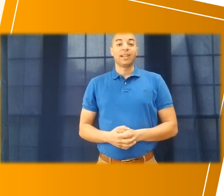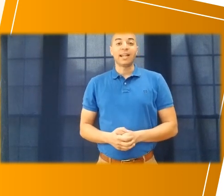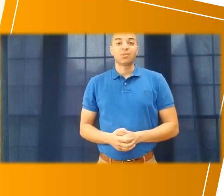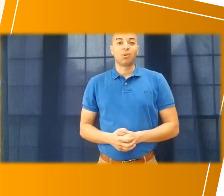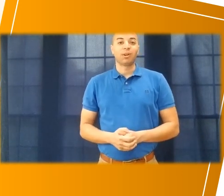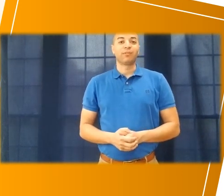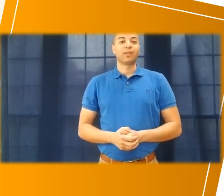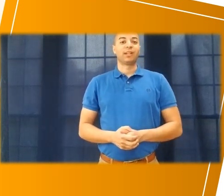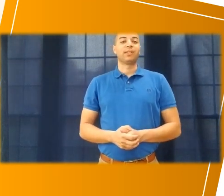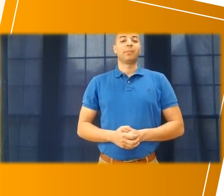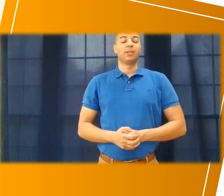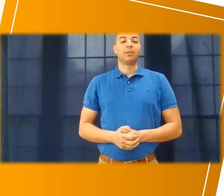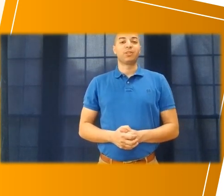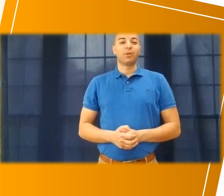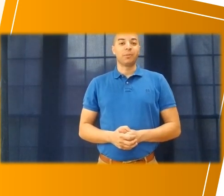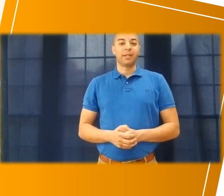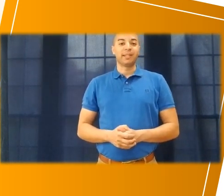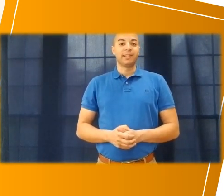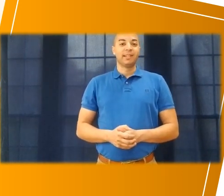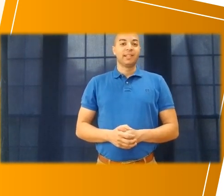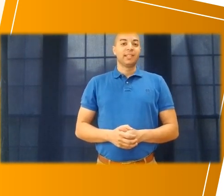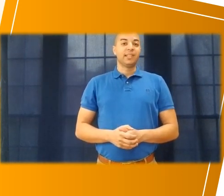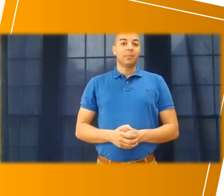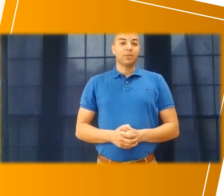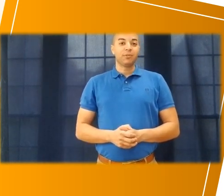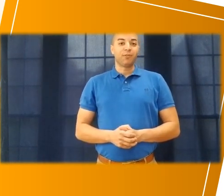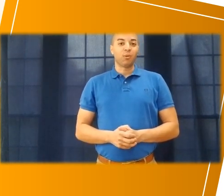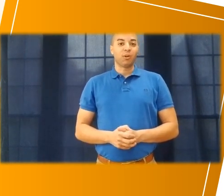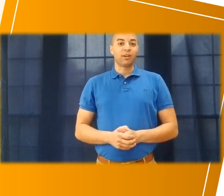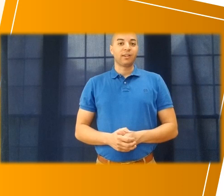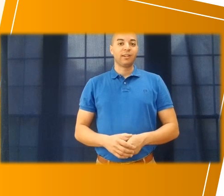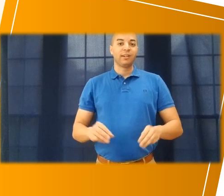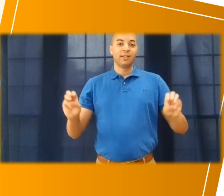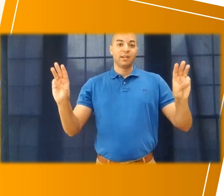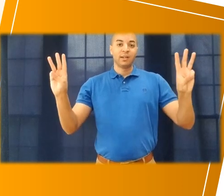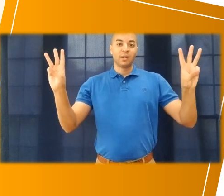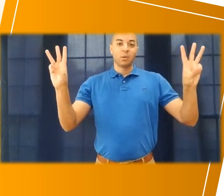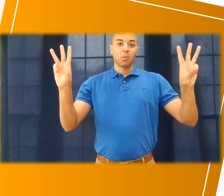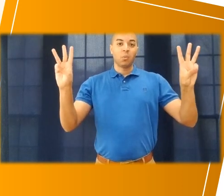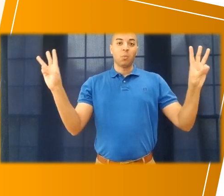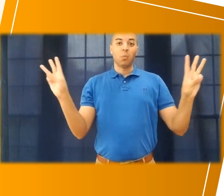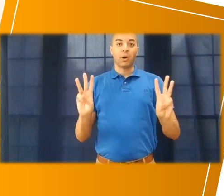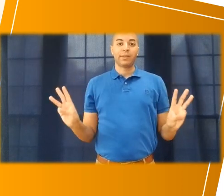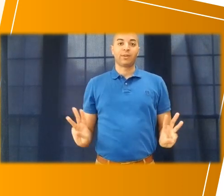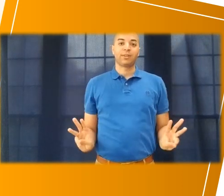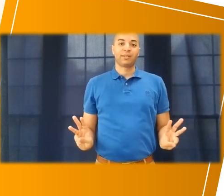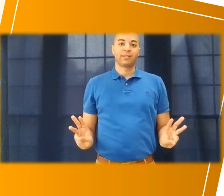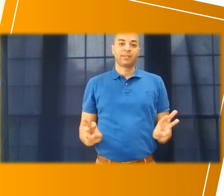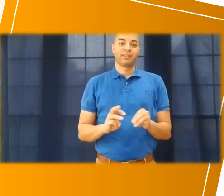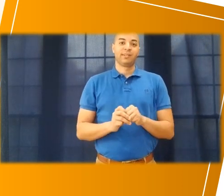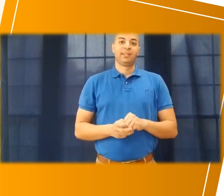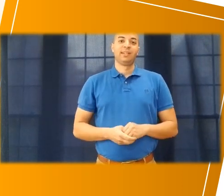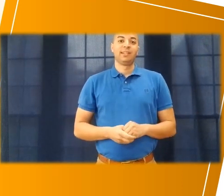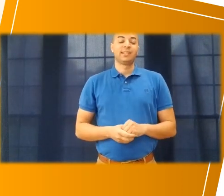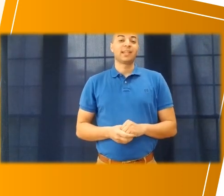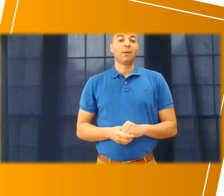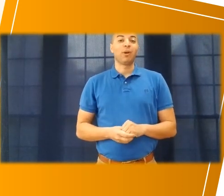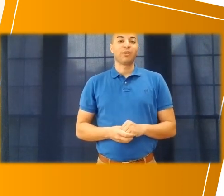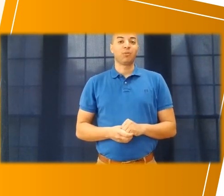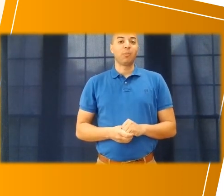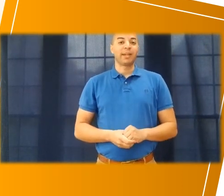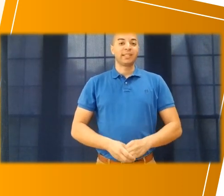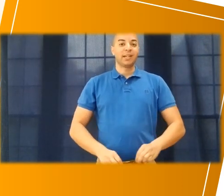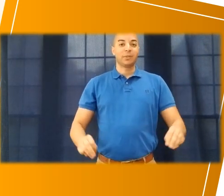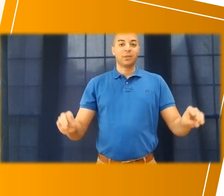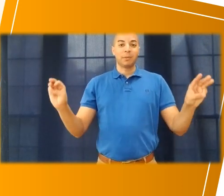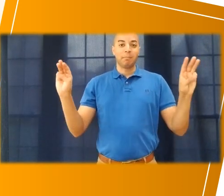Our last word for letter W is going to be W for weather. To sign